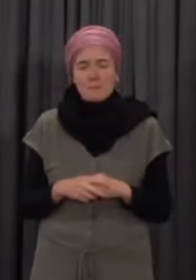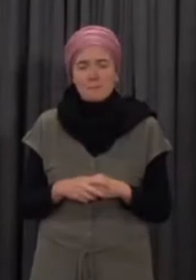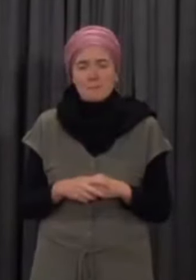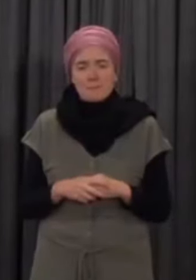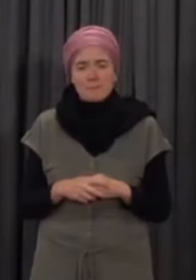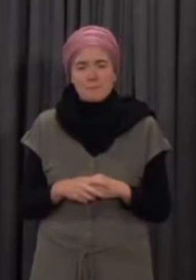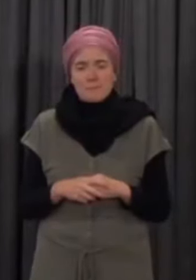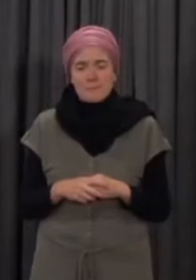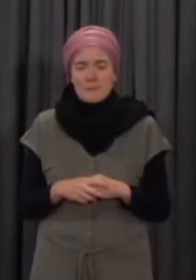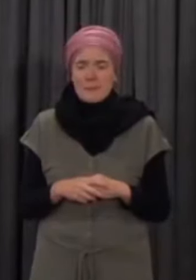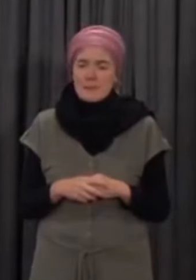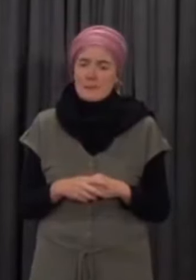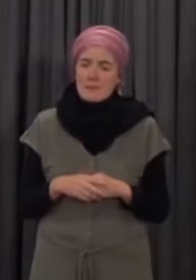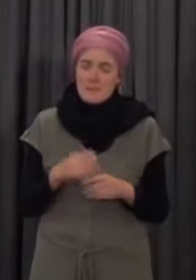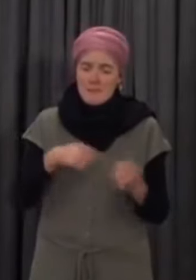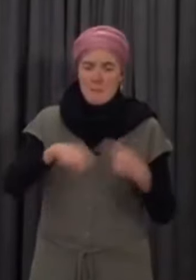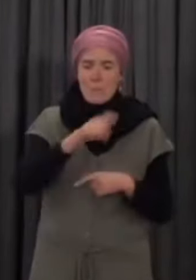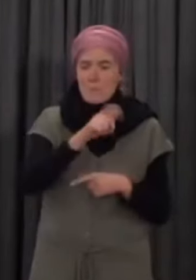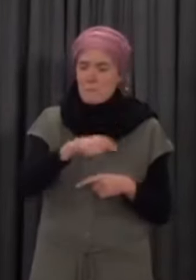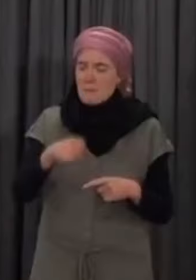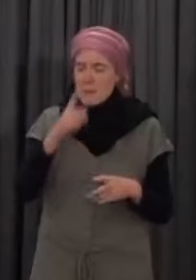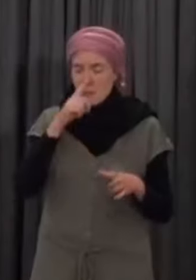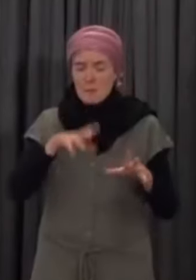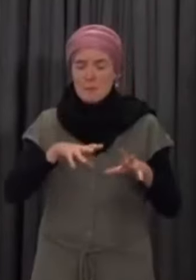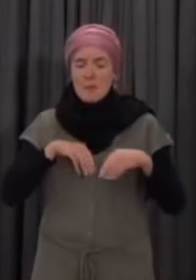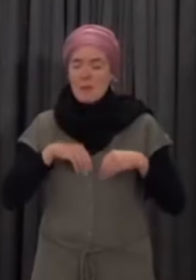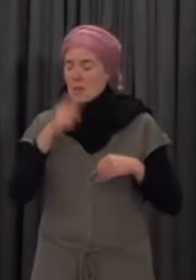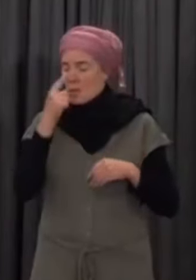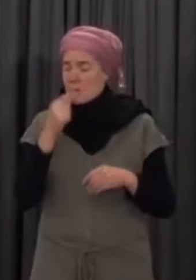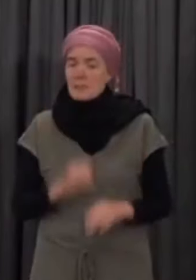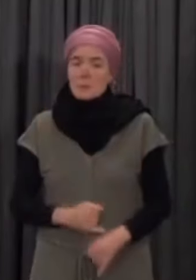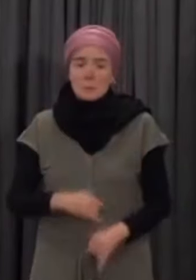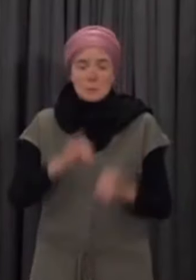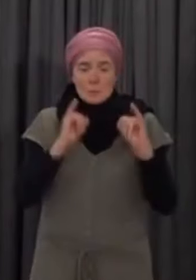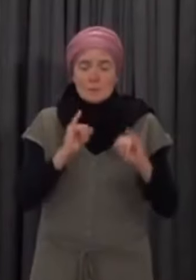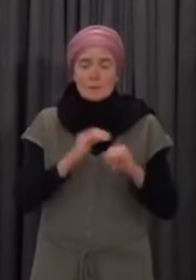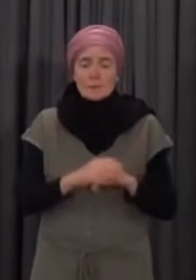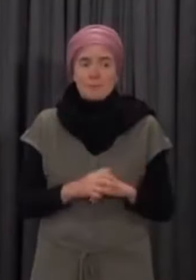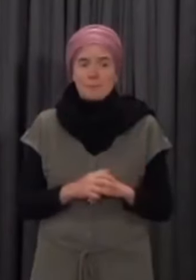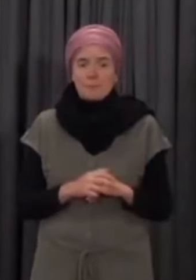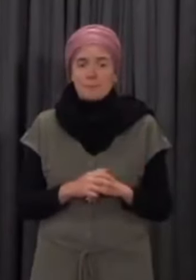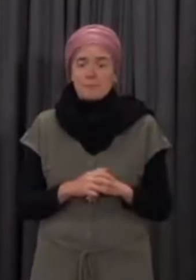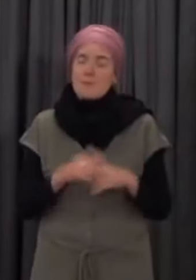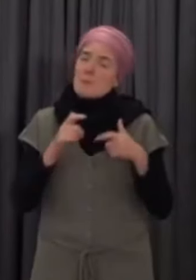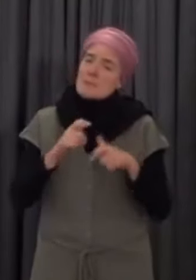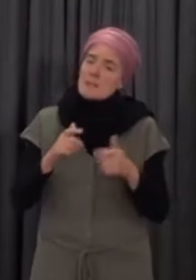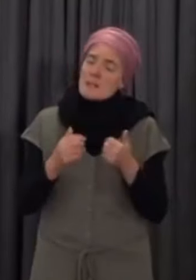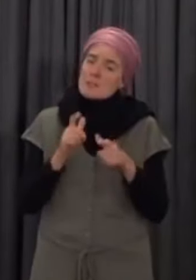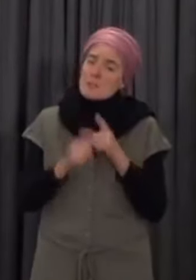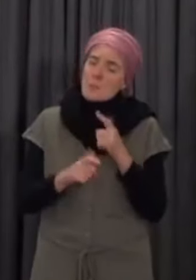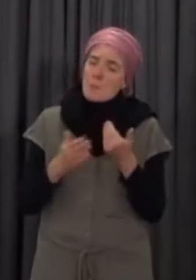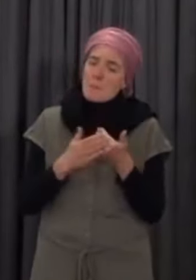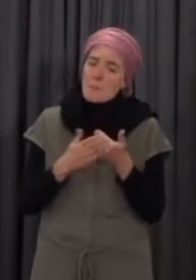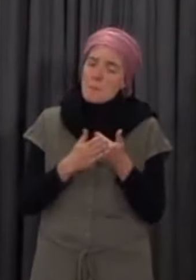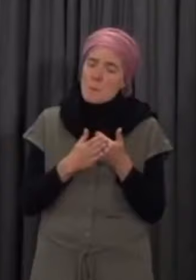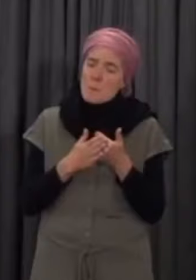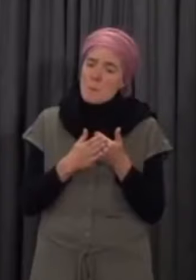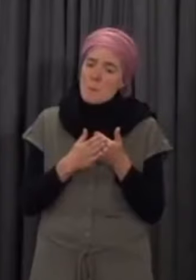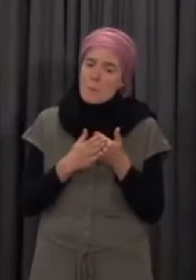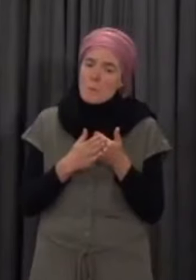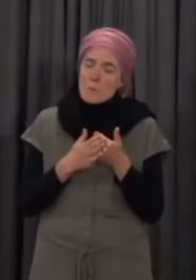faced with it, could have a very bad experience. We can still do more, even than we have done already